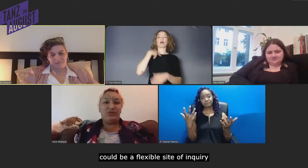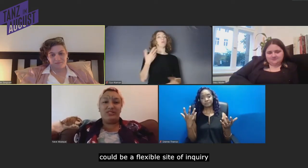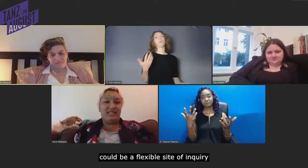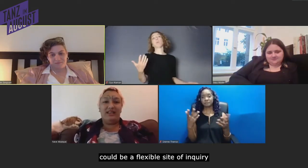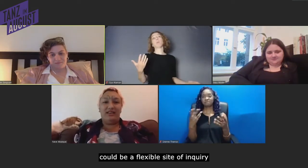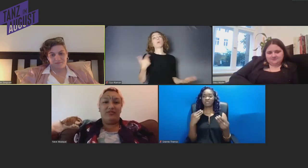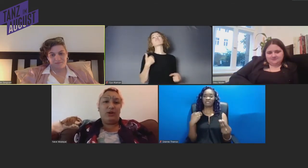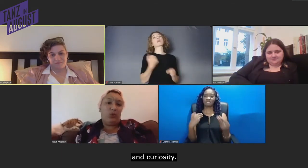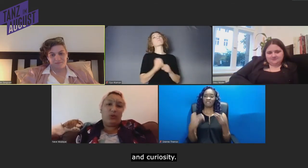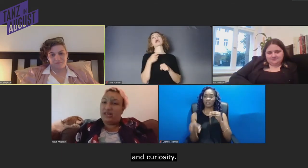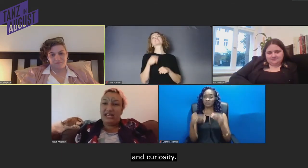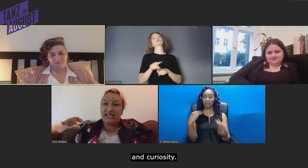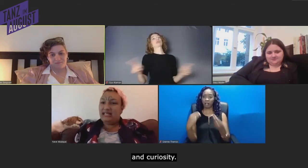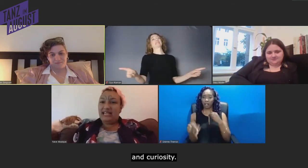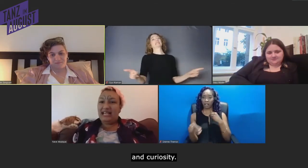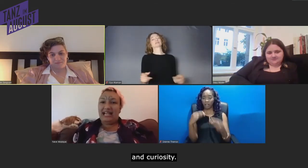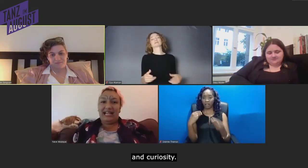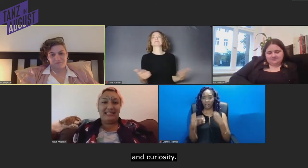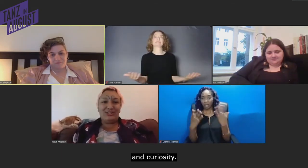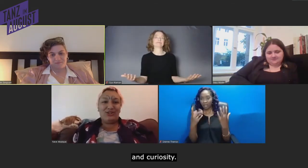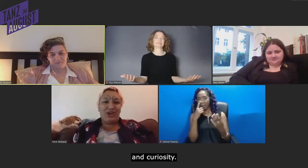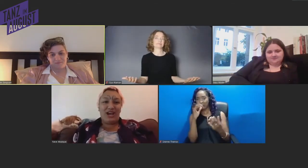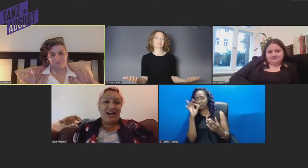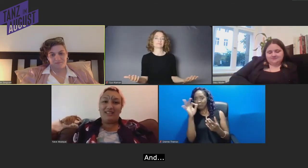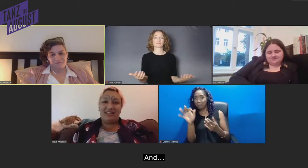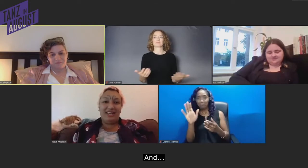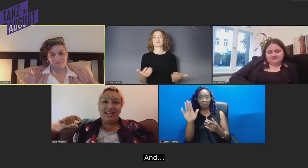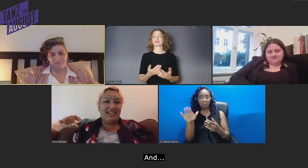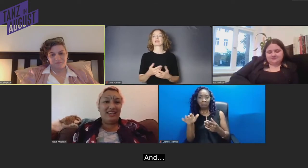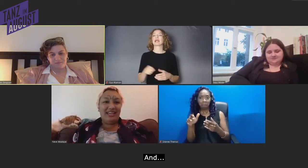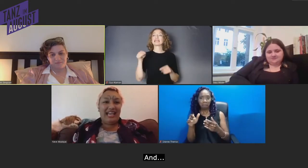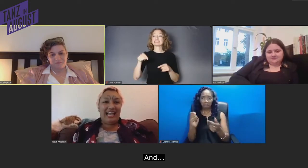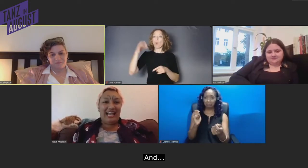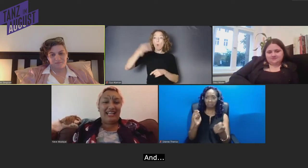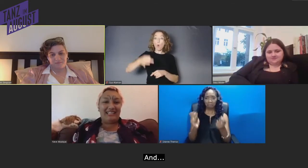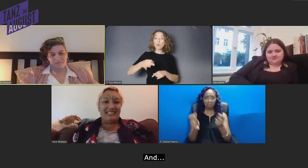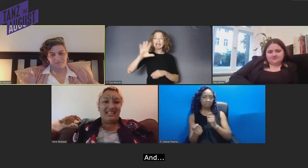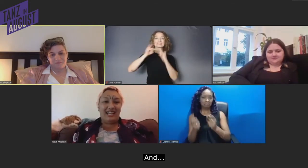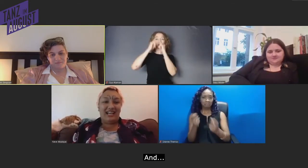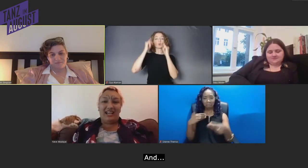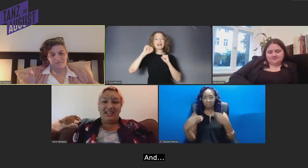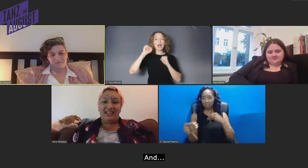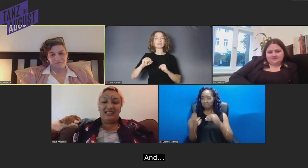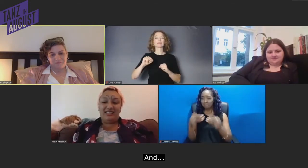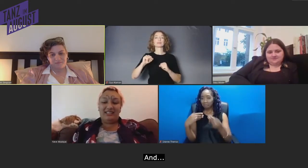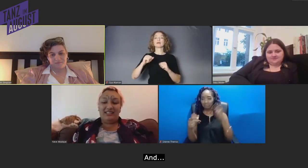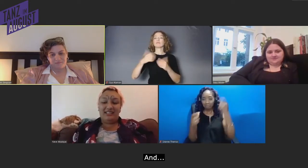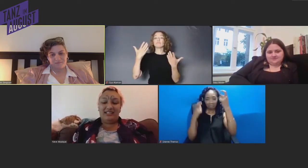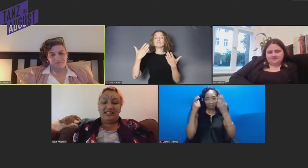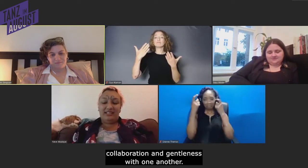flexible site of inquiry and curiosity and